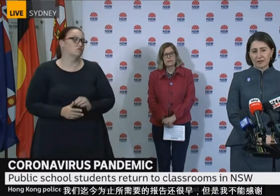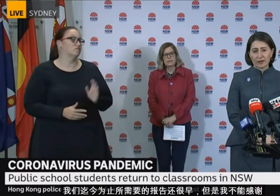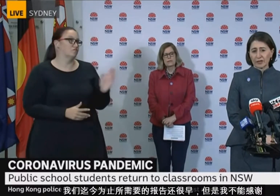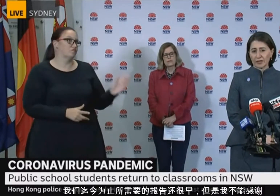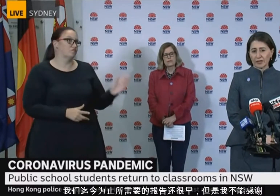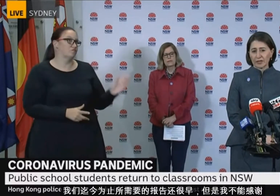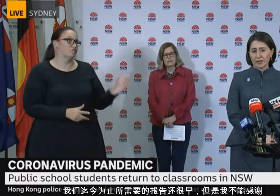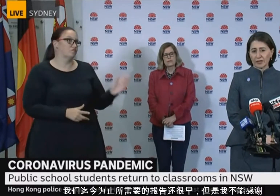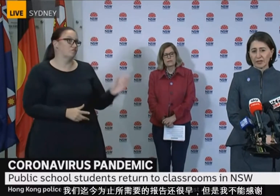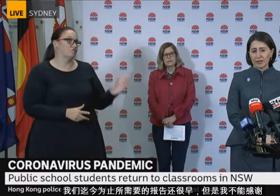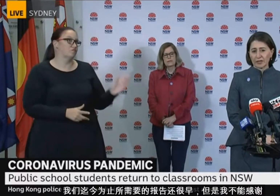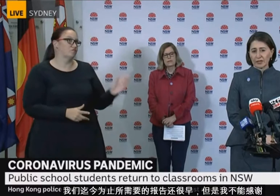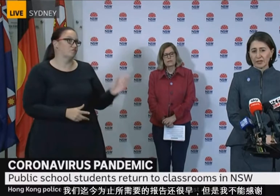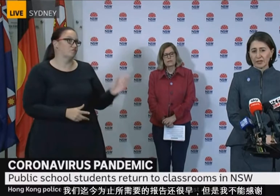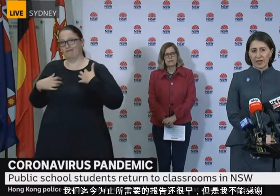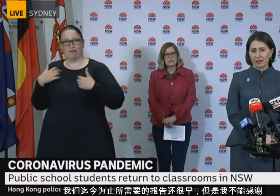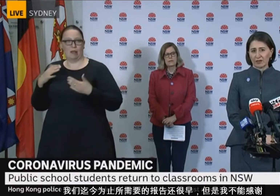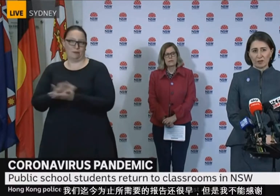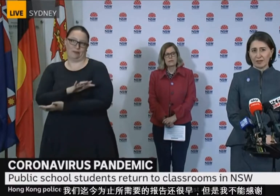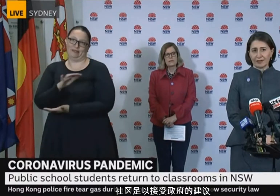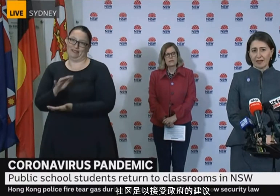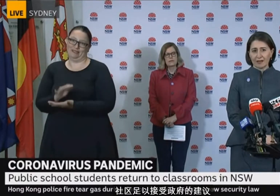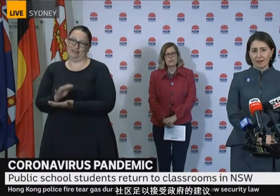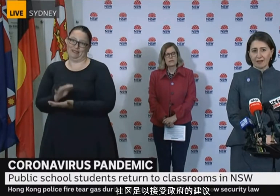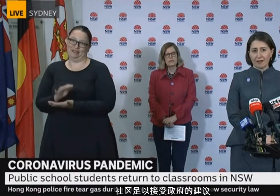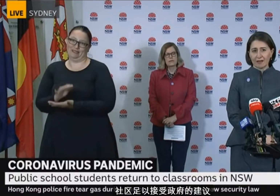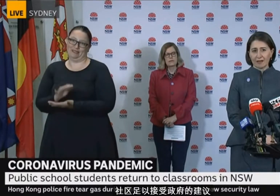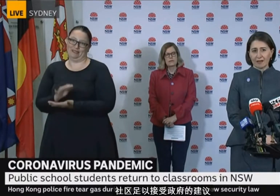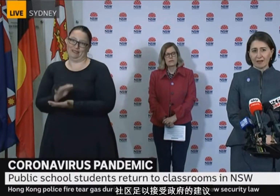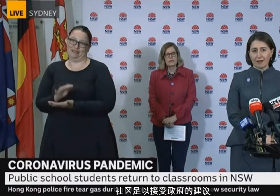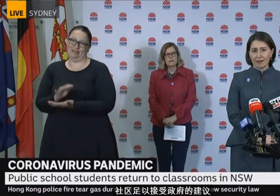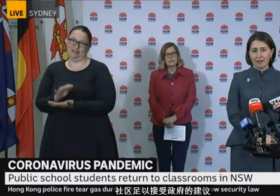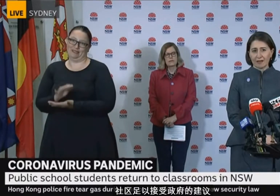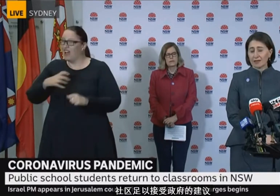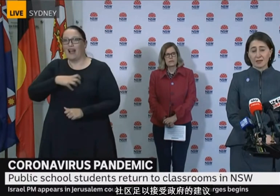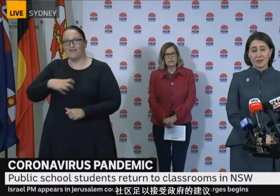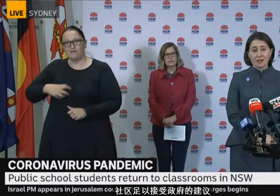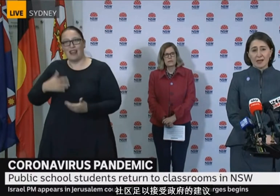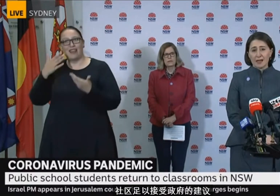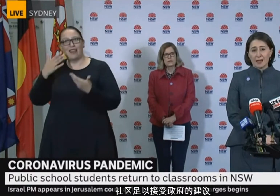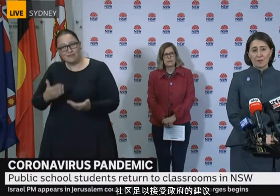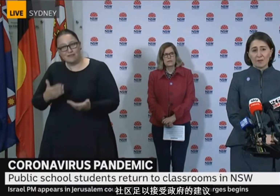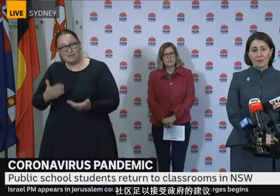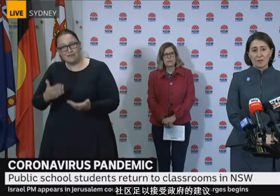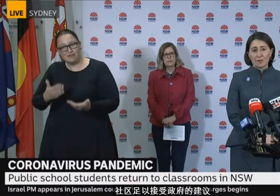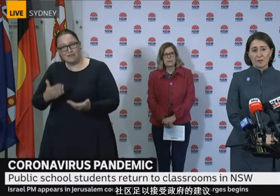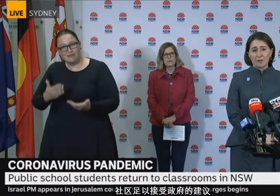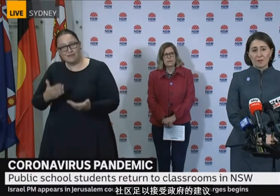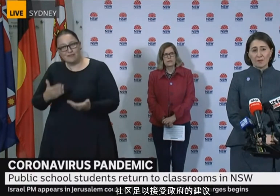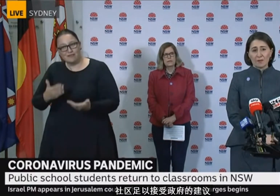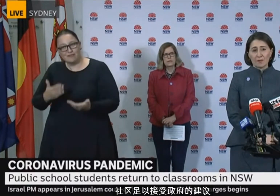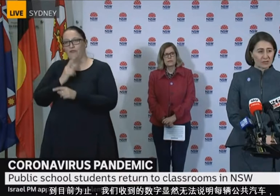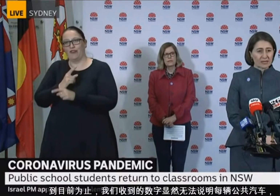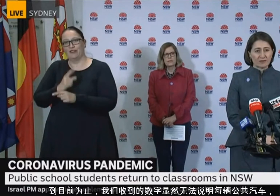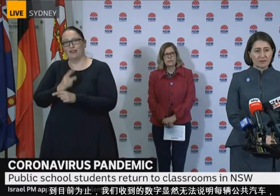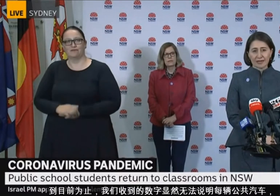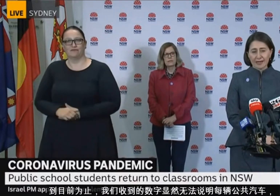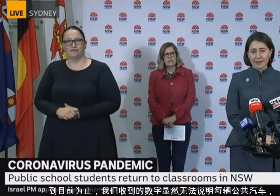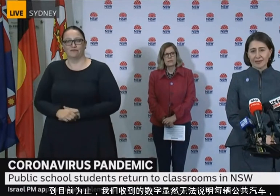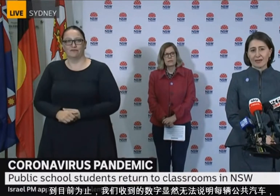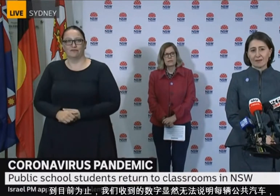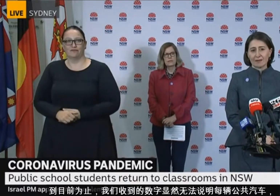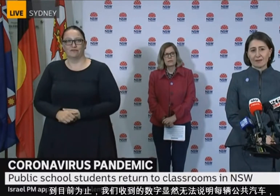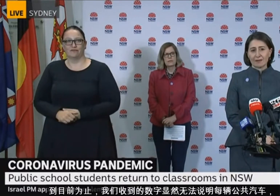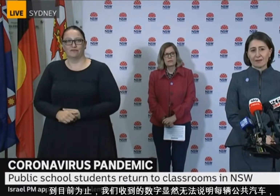pleased with the reports we've had to date. It's very early days, but I can't thank the community enough for taking the government's advice.